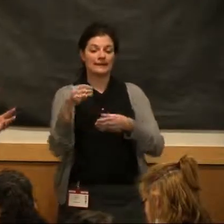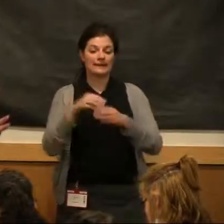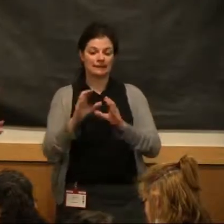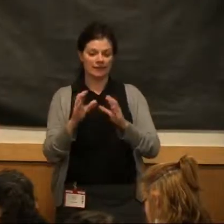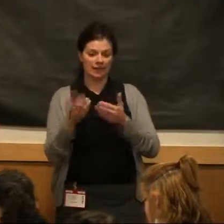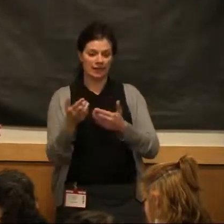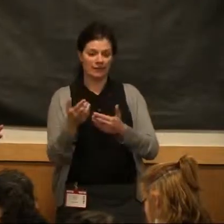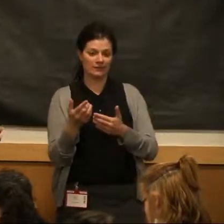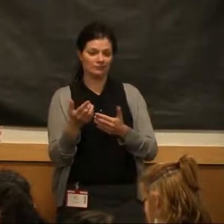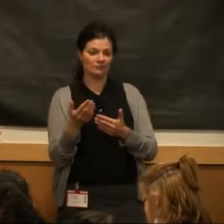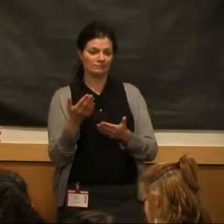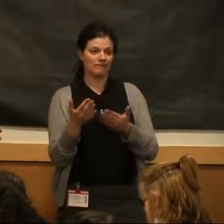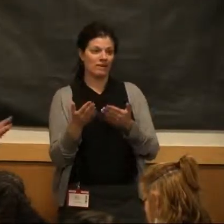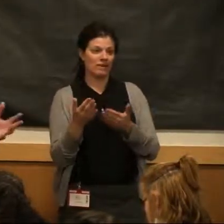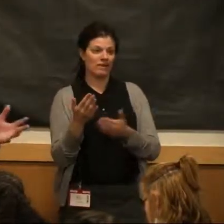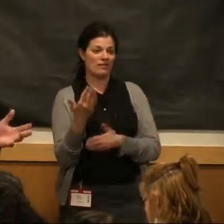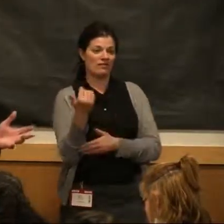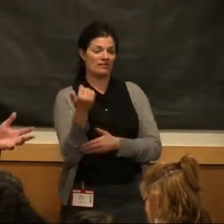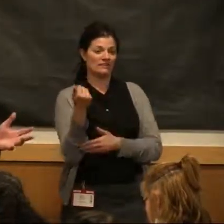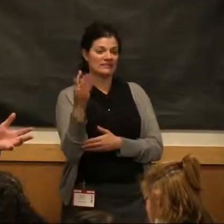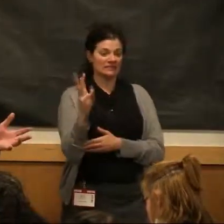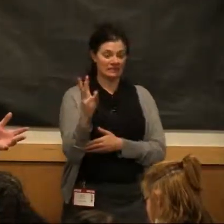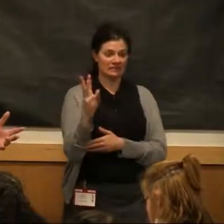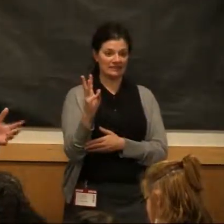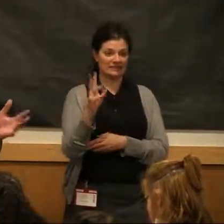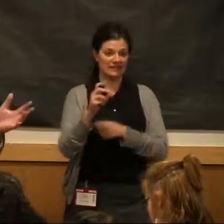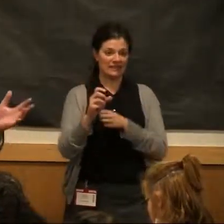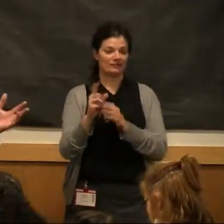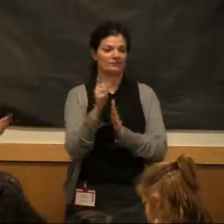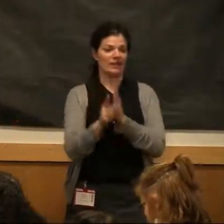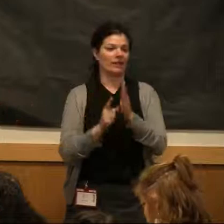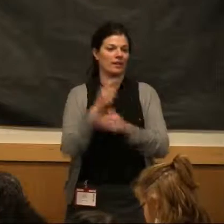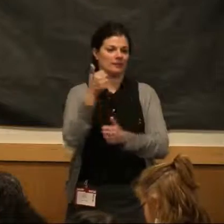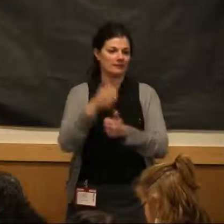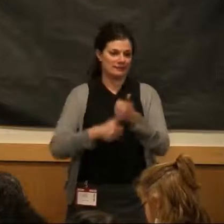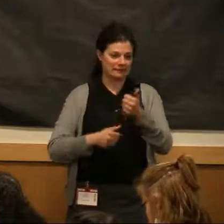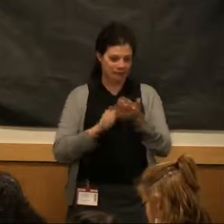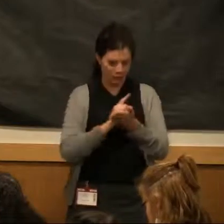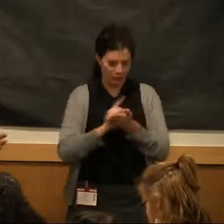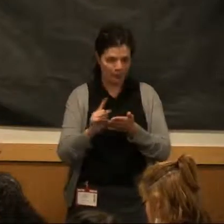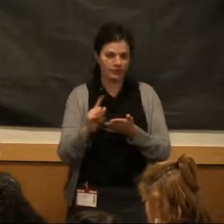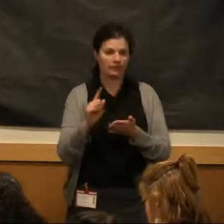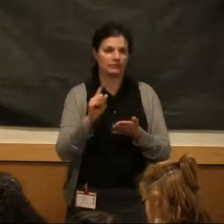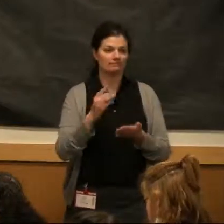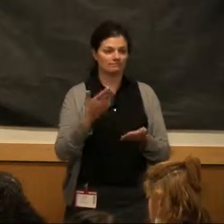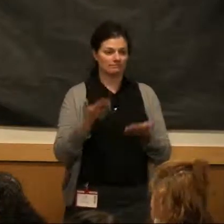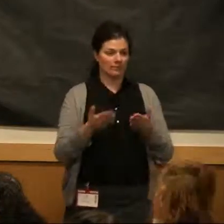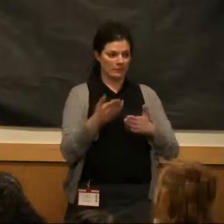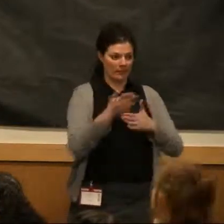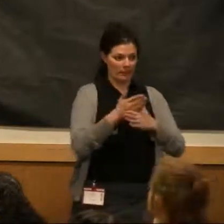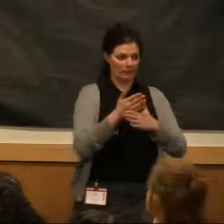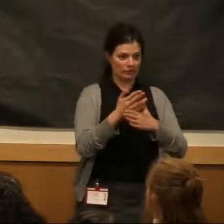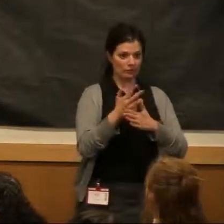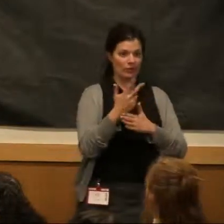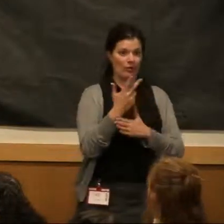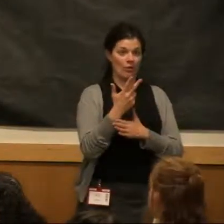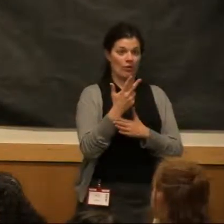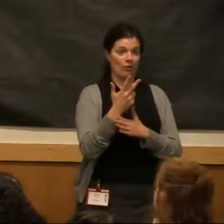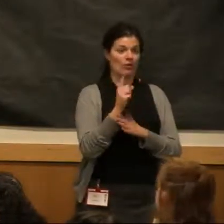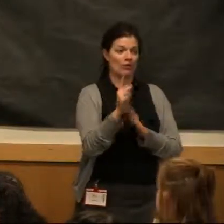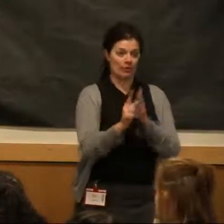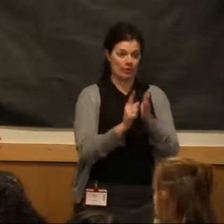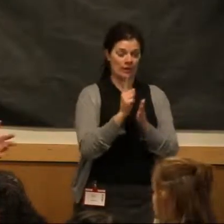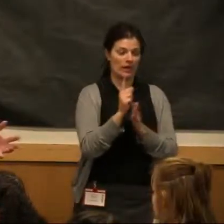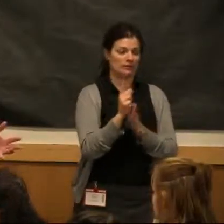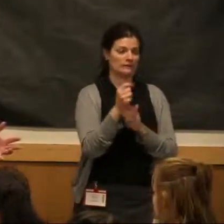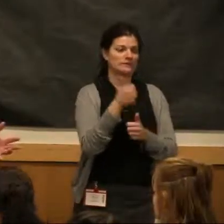no more than 15 or 16 hours in a week, which works out to be maybe an average of about 3 or a little bit more than 3